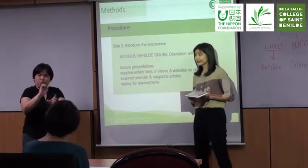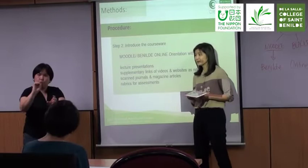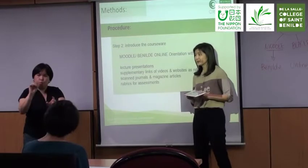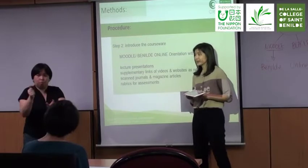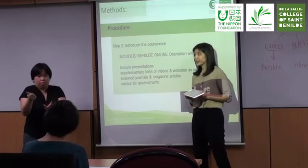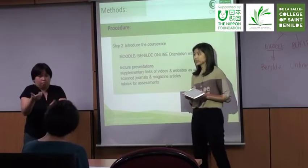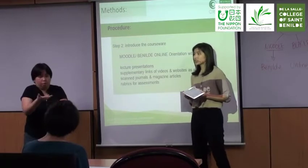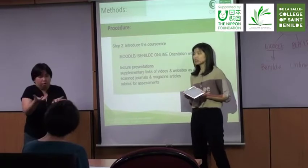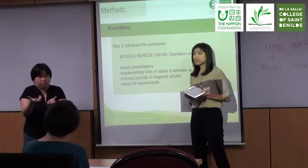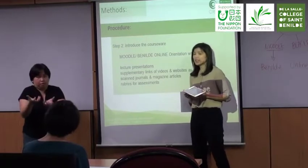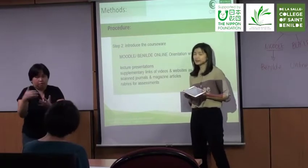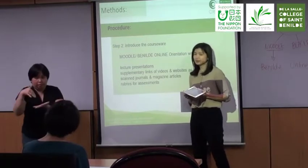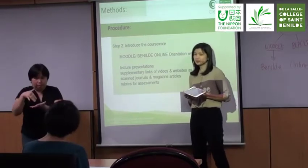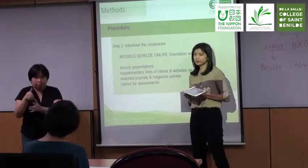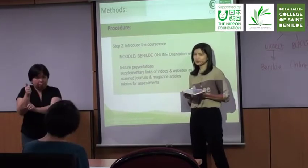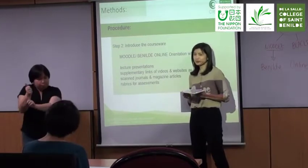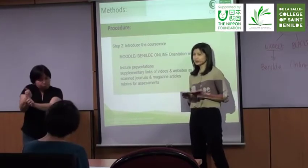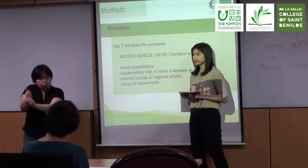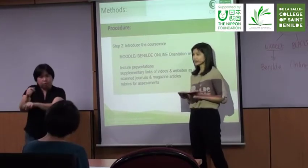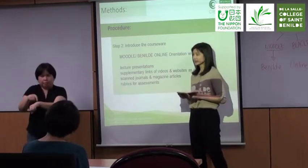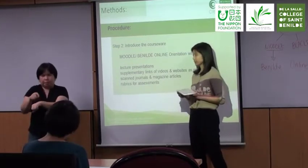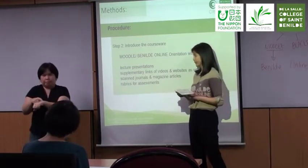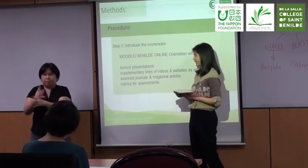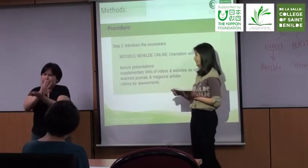independence in studying.